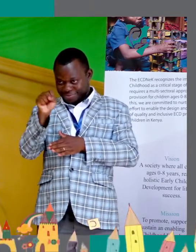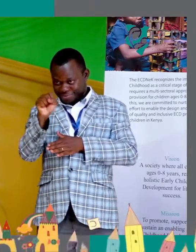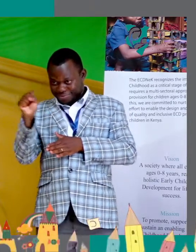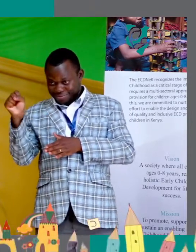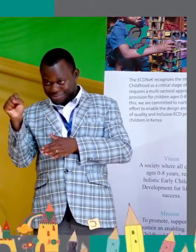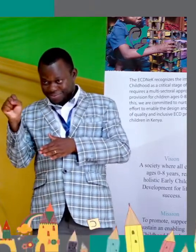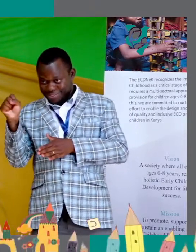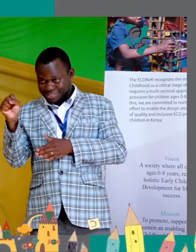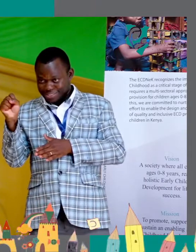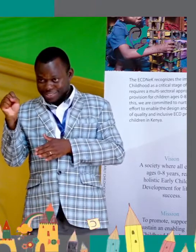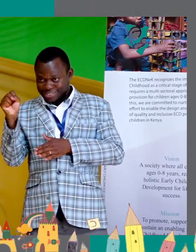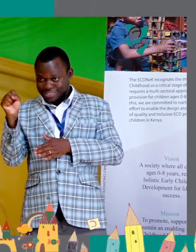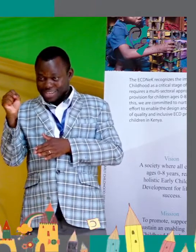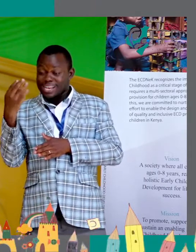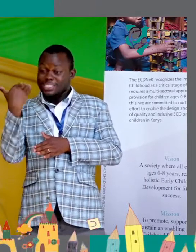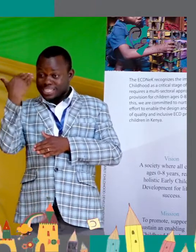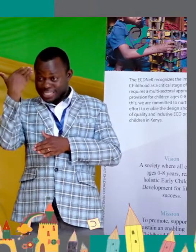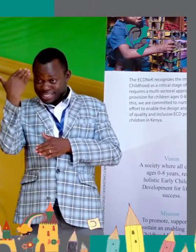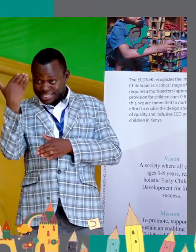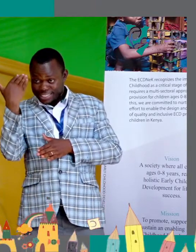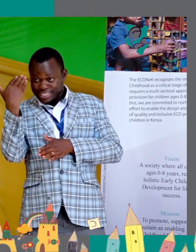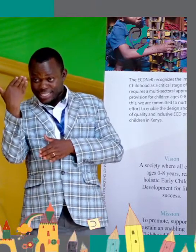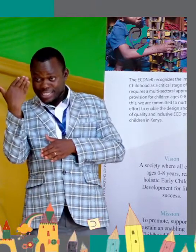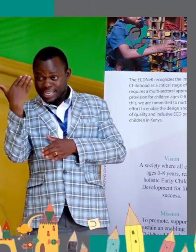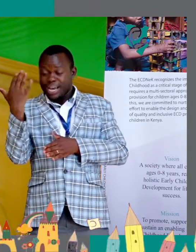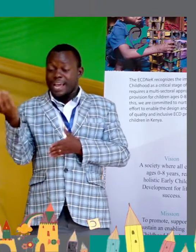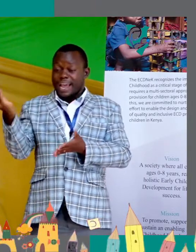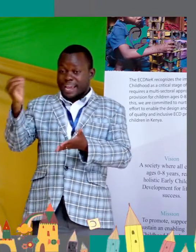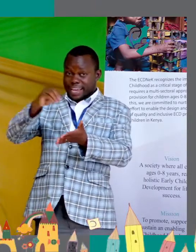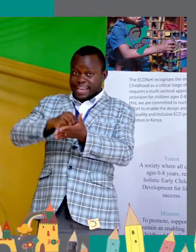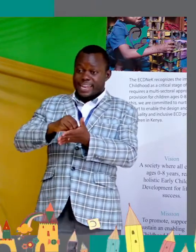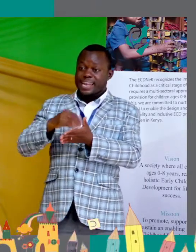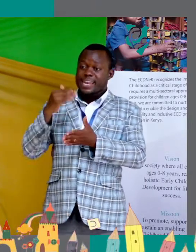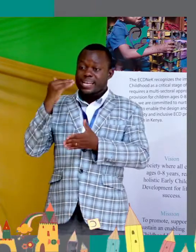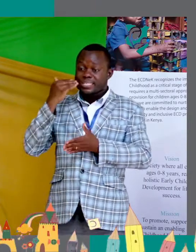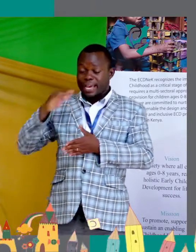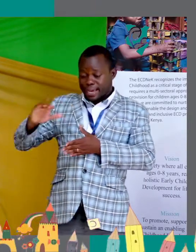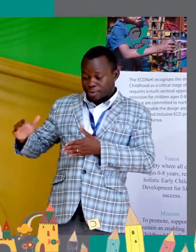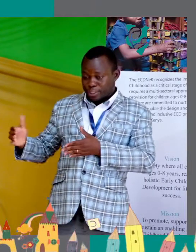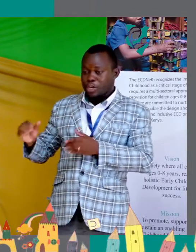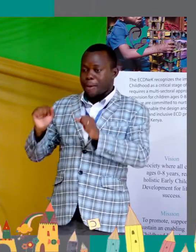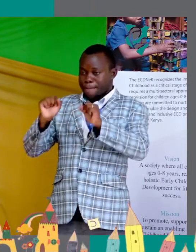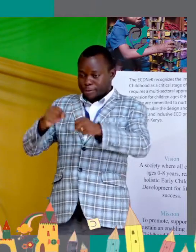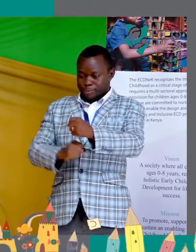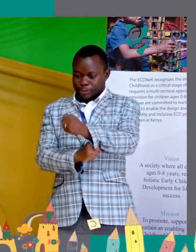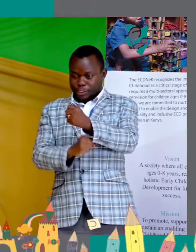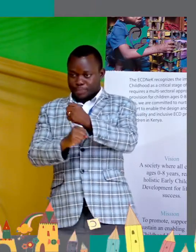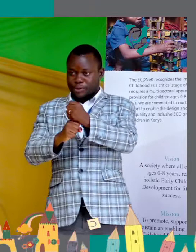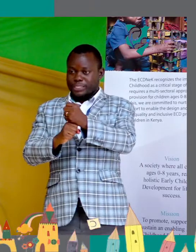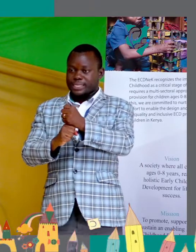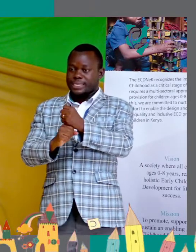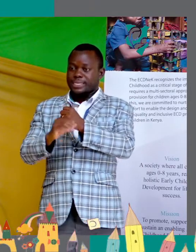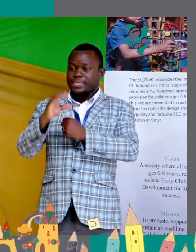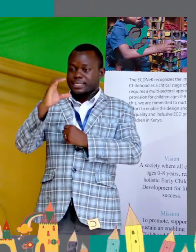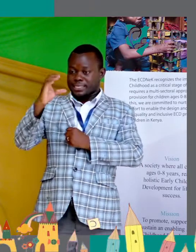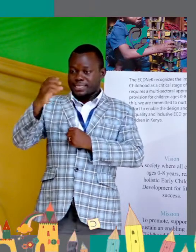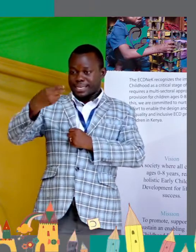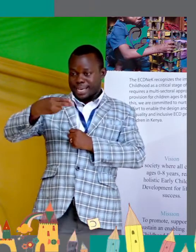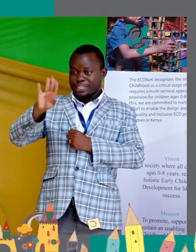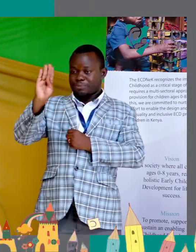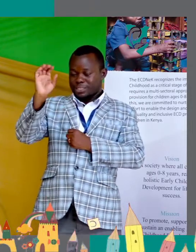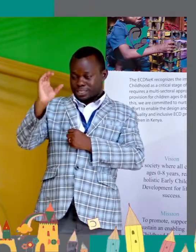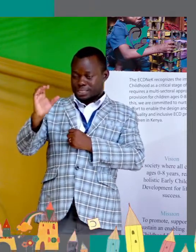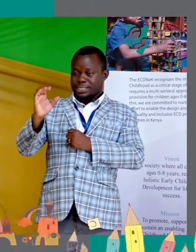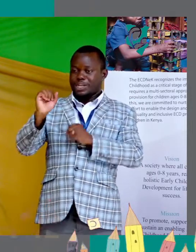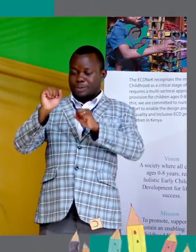in Siaya County, supporting CHVs to integrate nurturing care messages and services into their routine